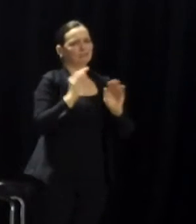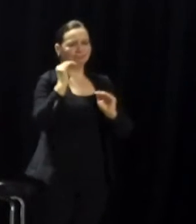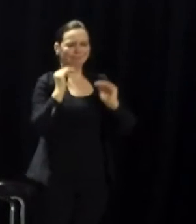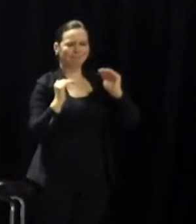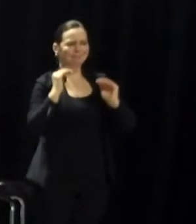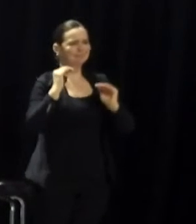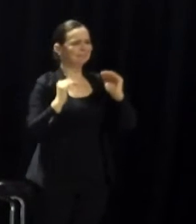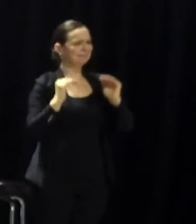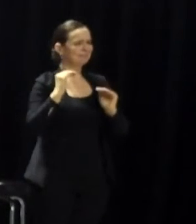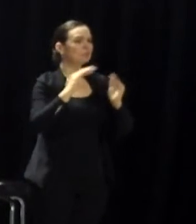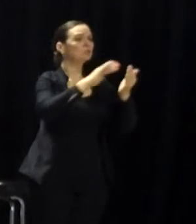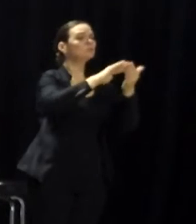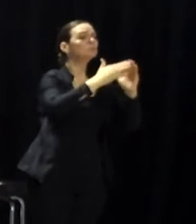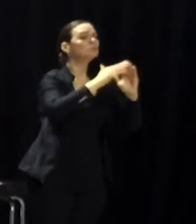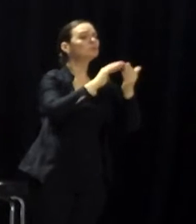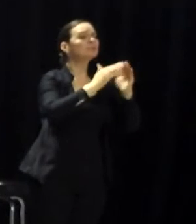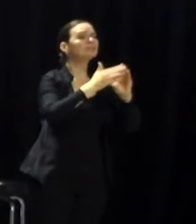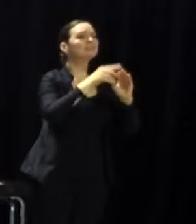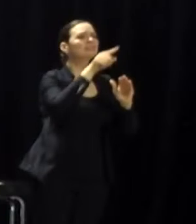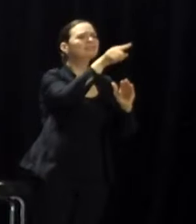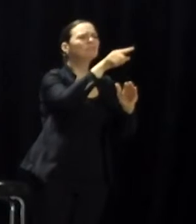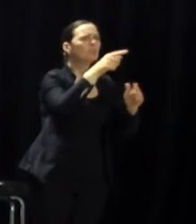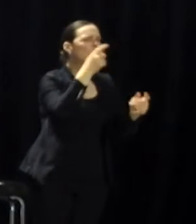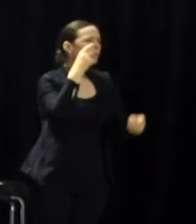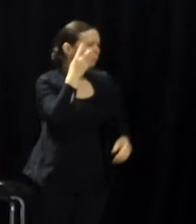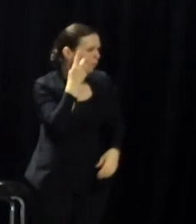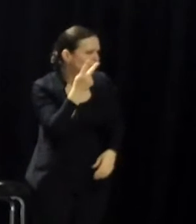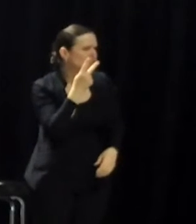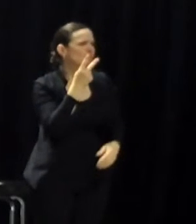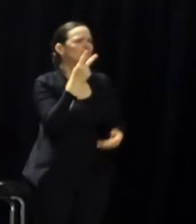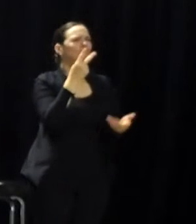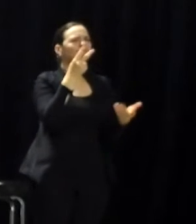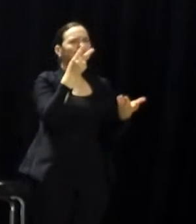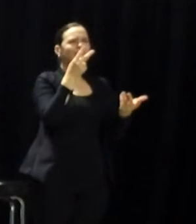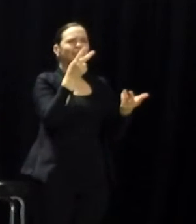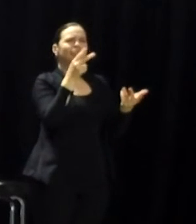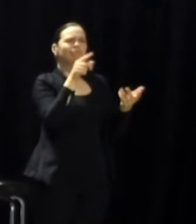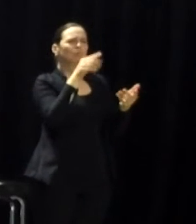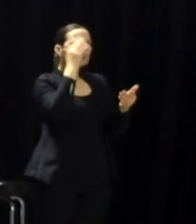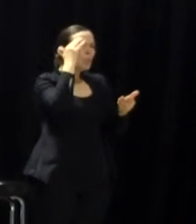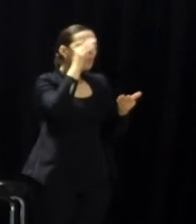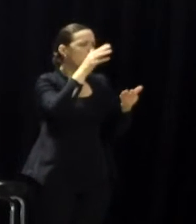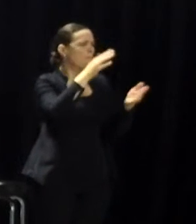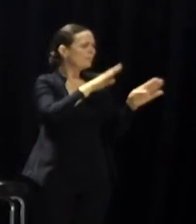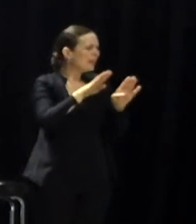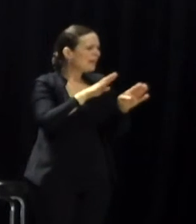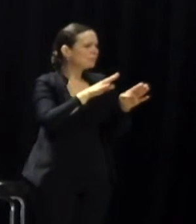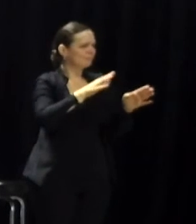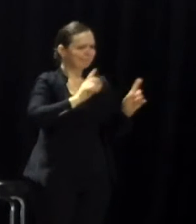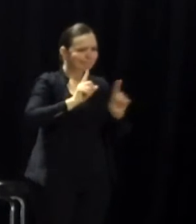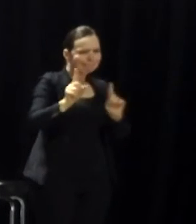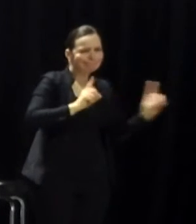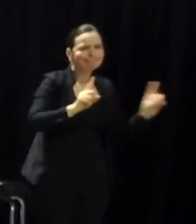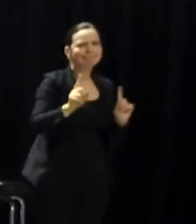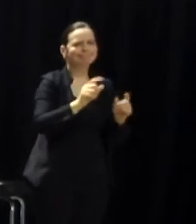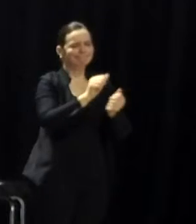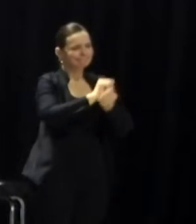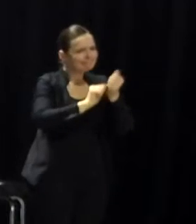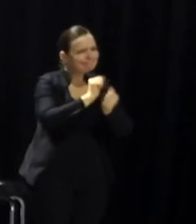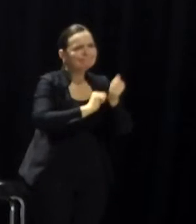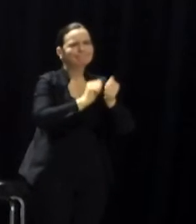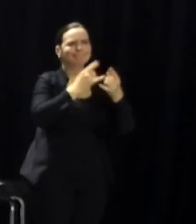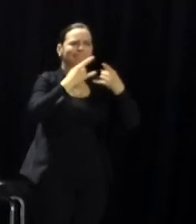all the information, balance everything going on, and not get too high or too low. When you look at balance, it could have been